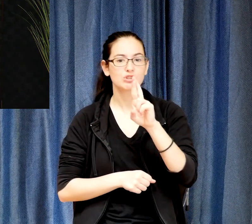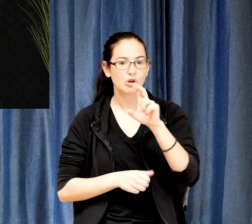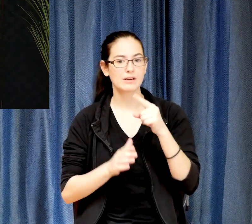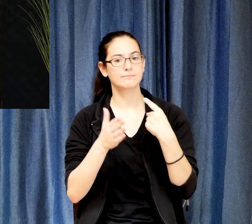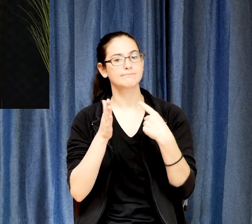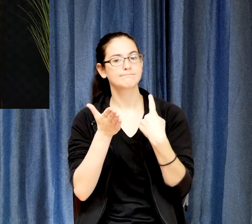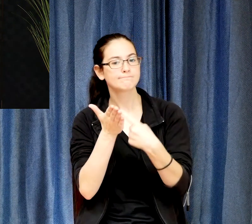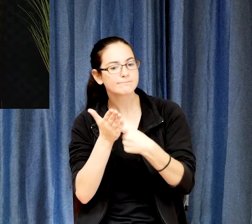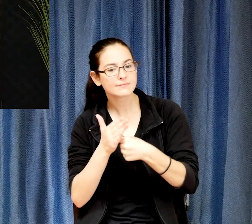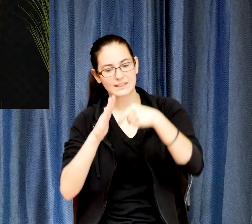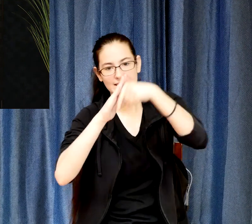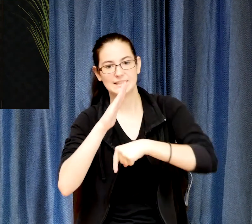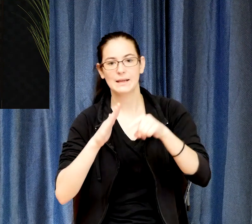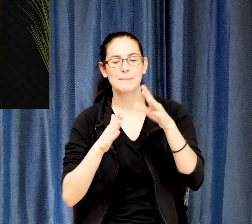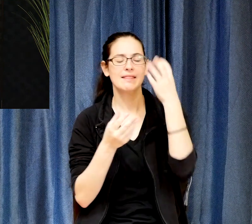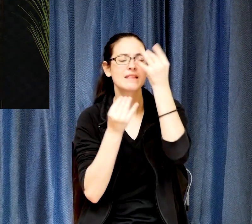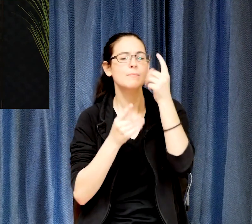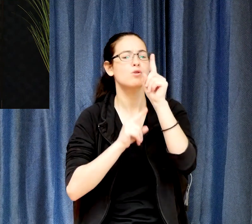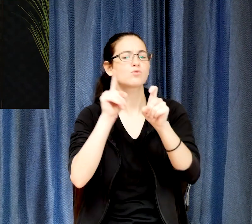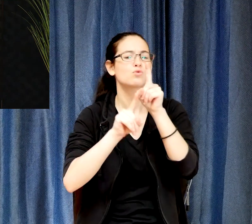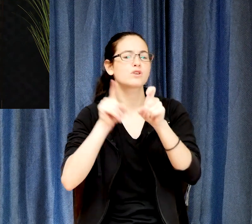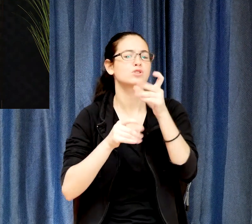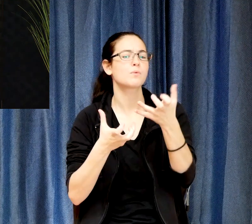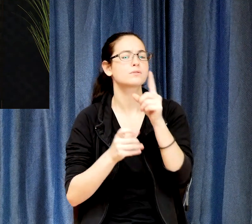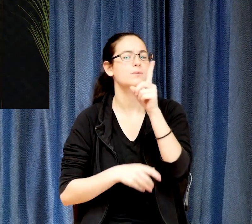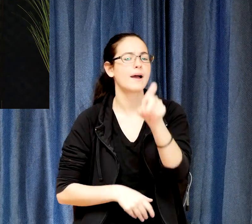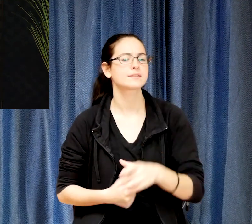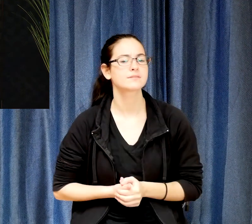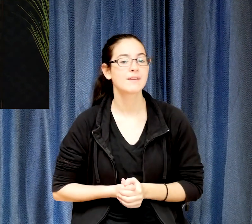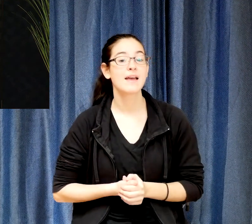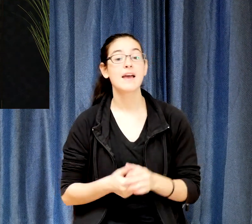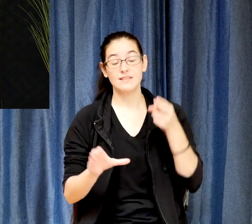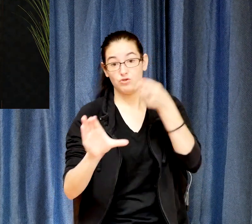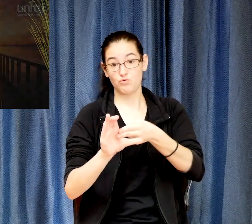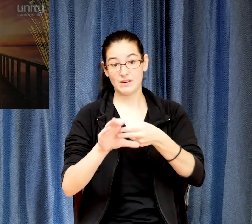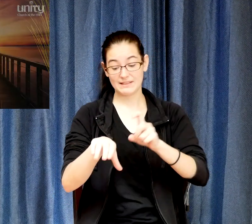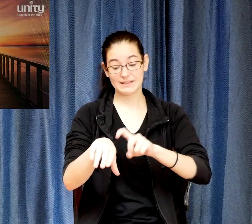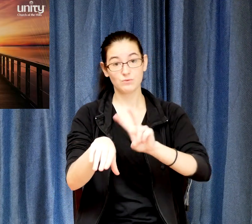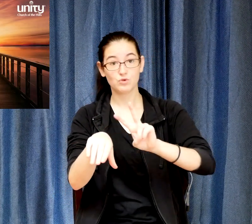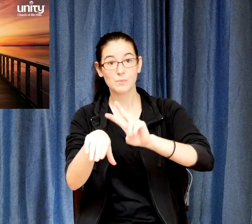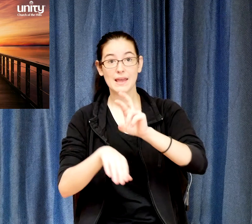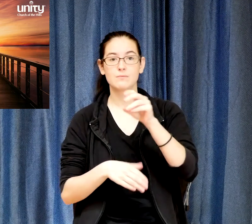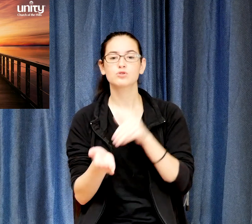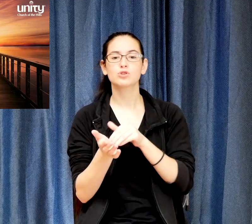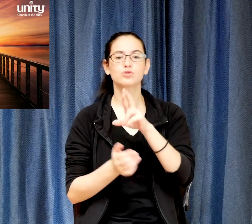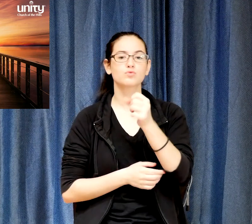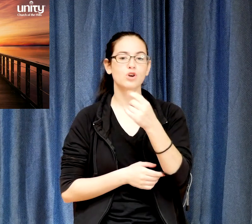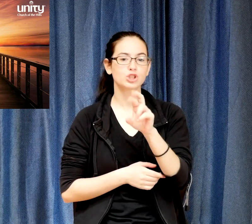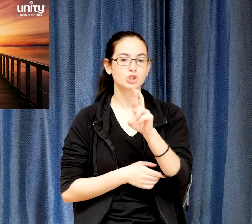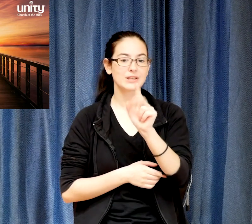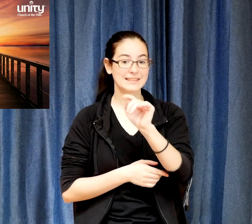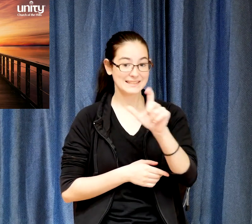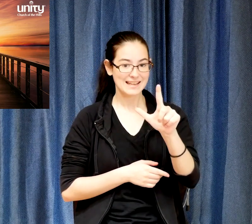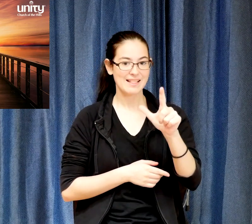about questions that you want to ask her. And then join us at 2 p.m. as Dr. Roger Teal offers his special webinar